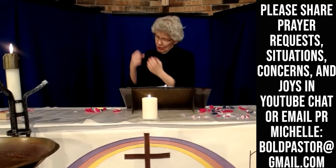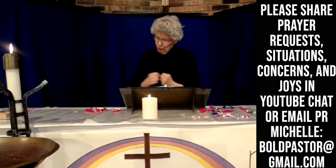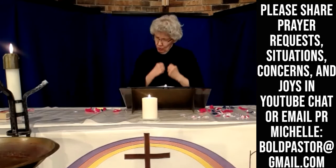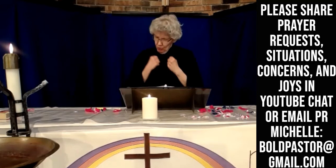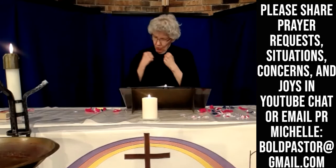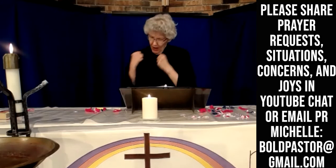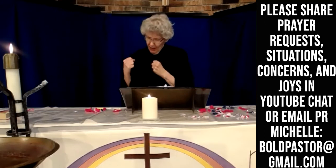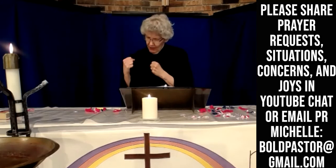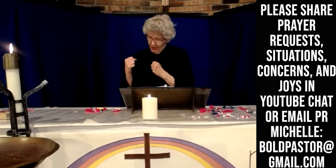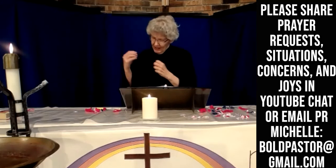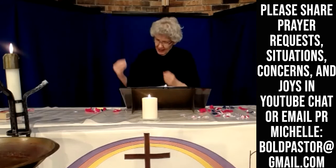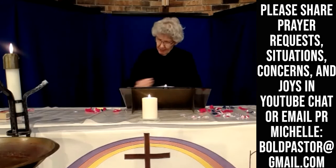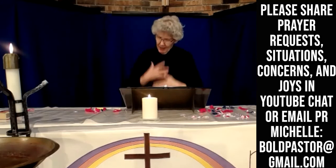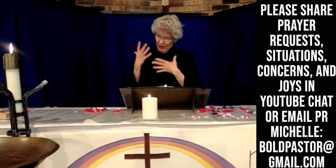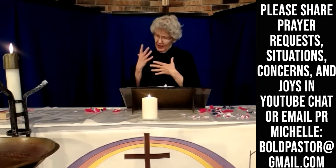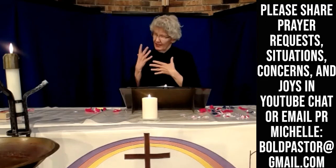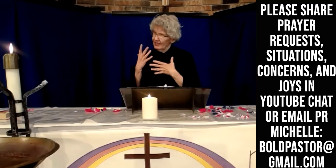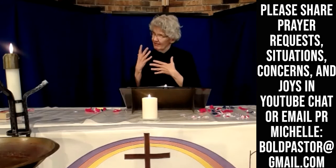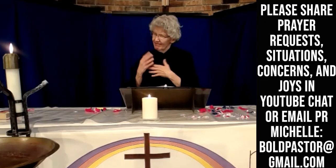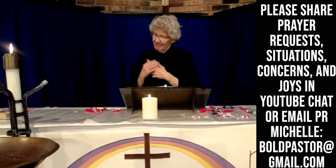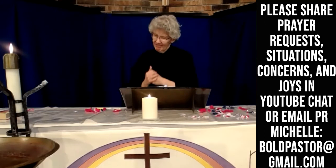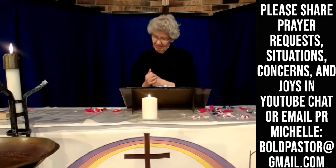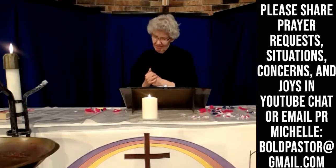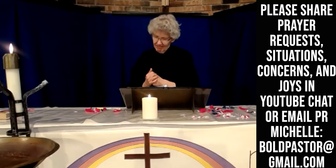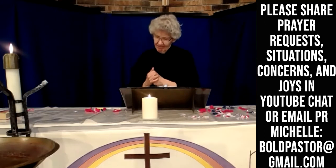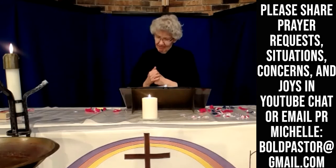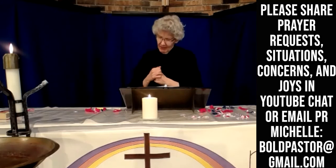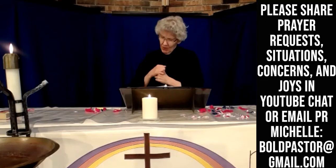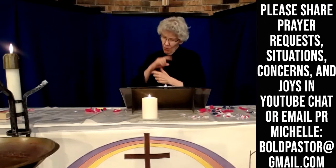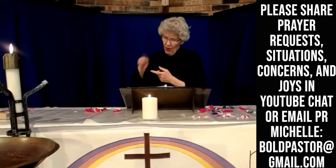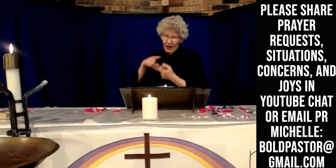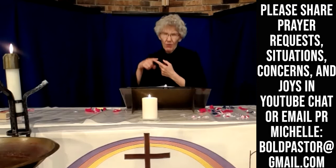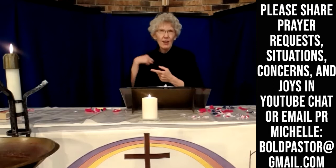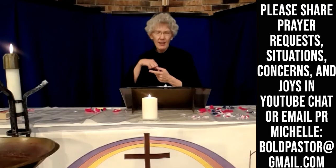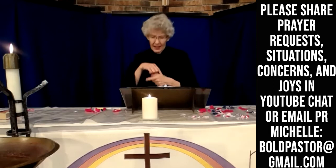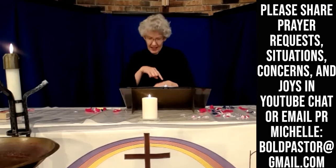you are here to strengthen and inspire us.